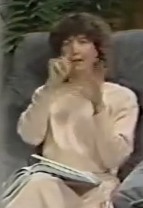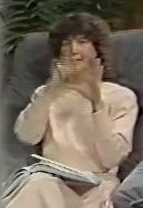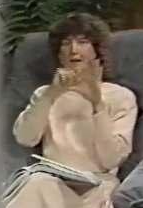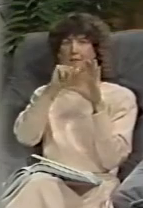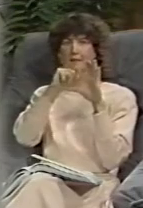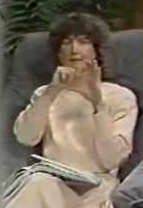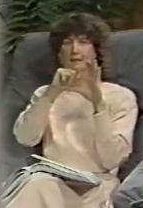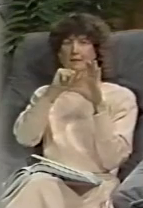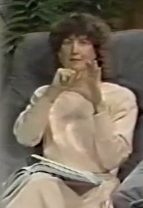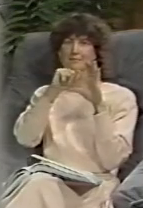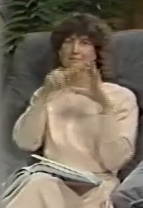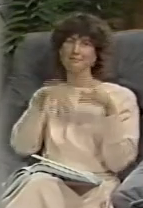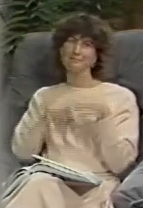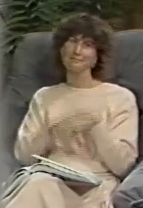a tuffet.